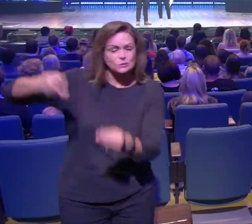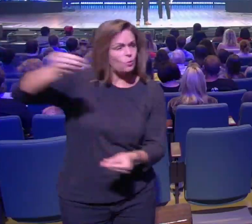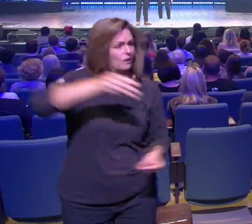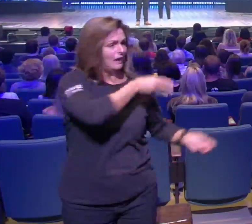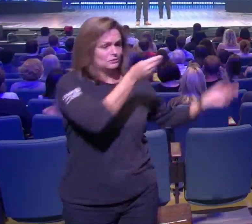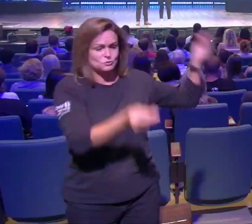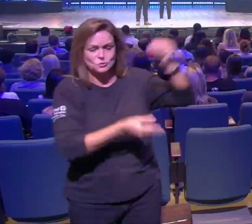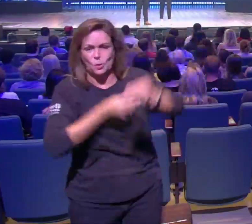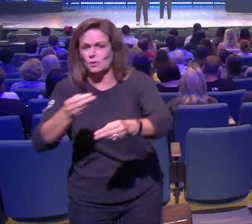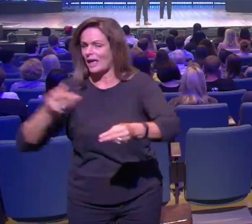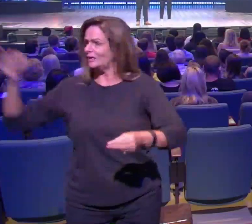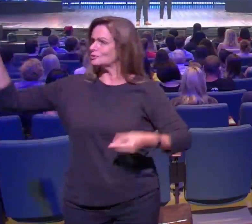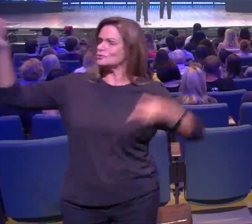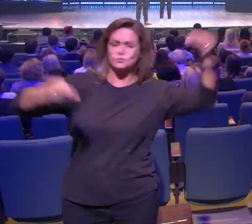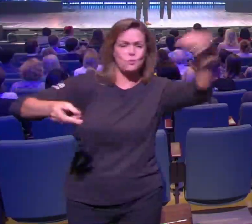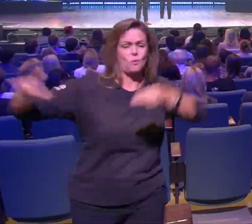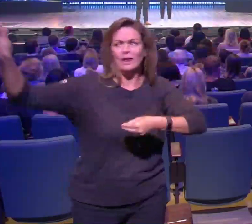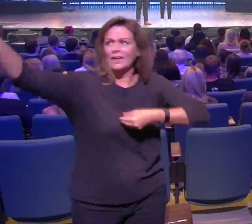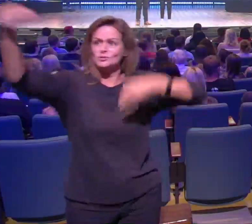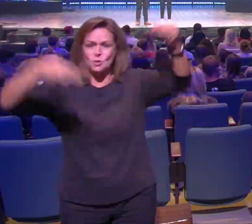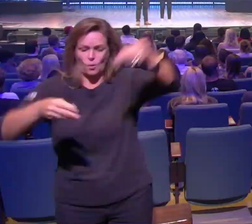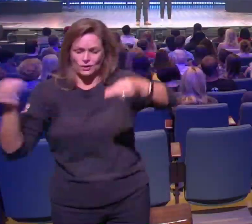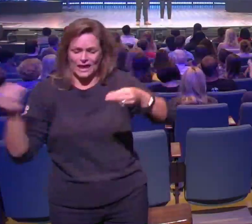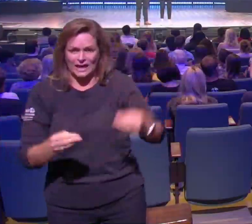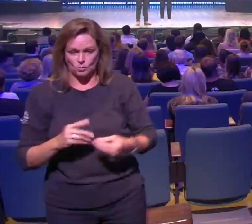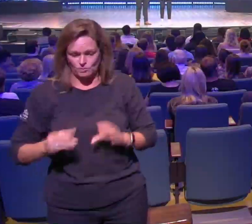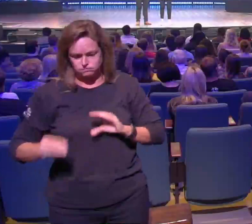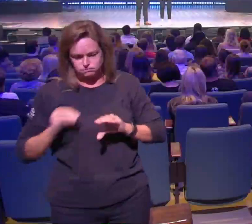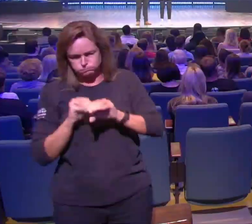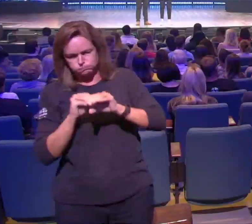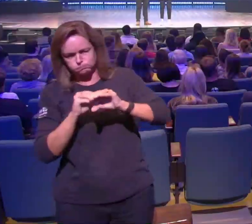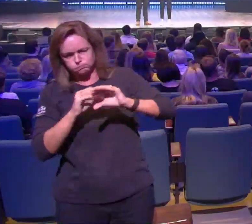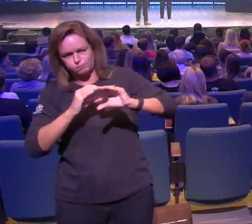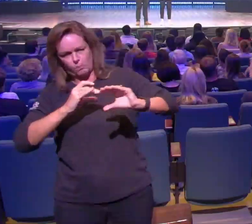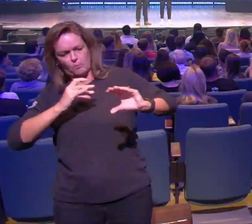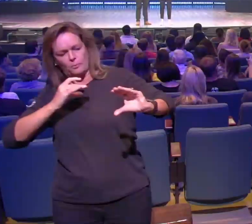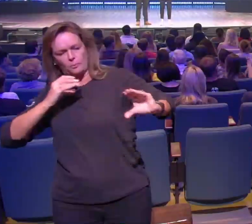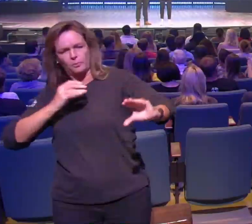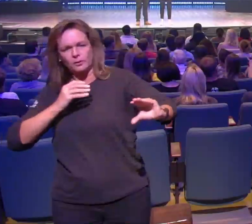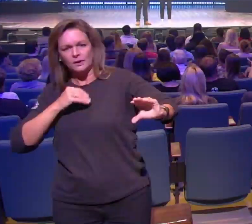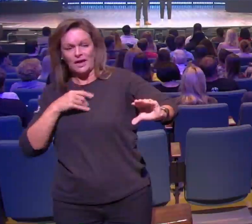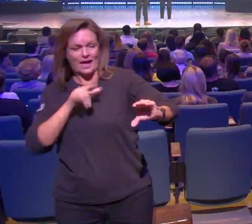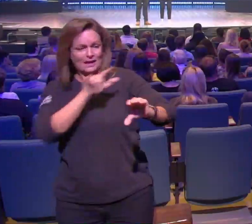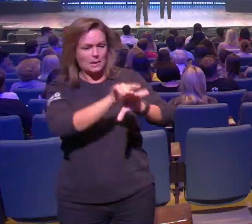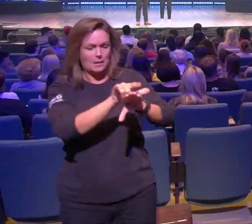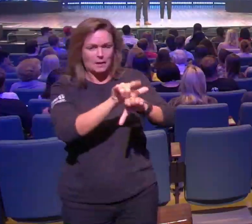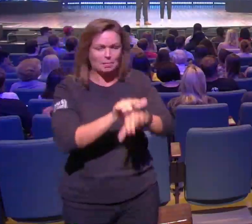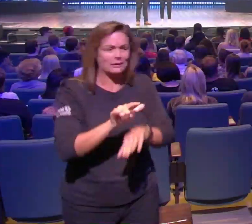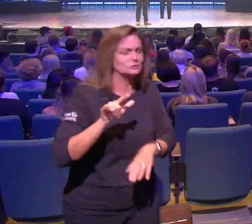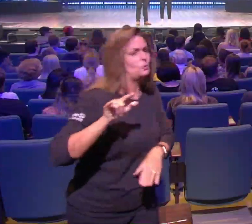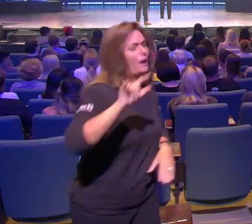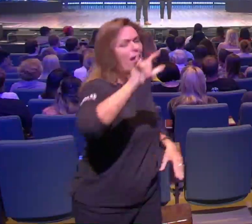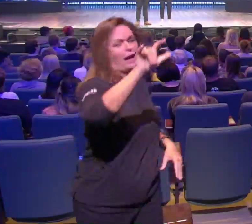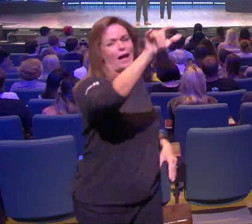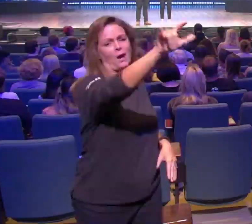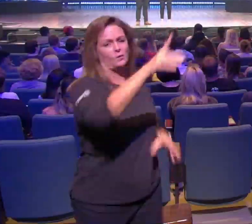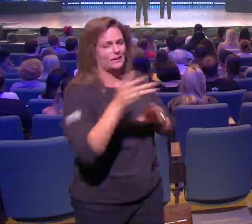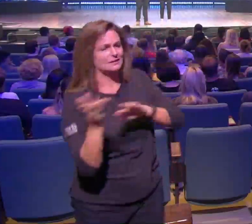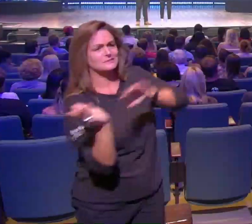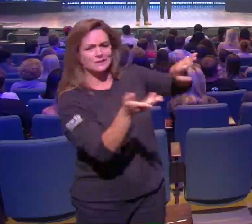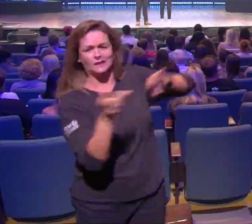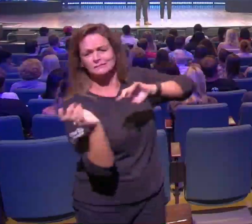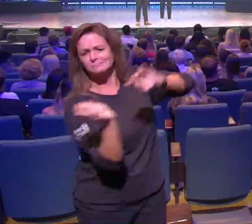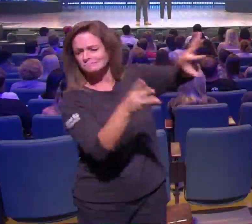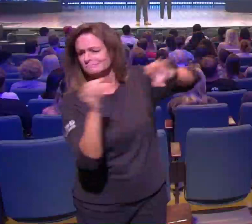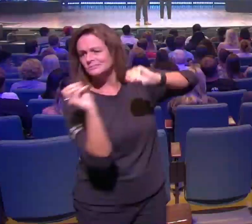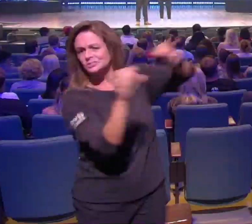days, we've been able to bless the people of the Bahamas by getting supplies down to them. We've been working these last couple of